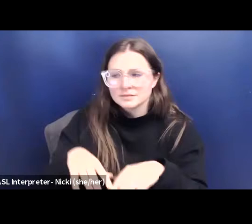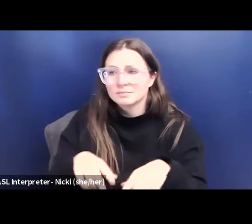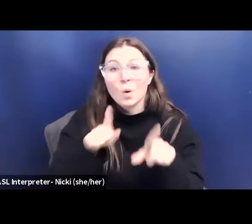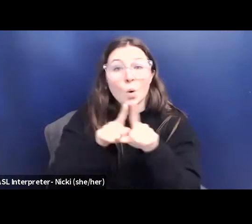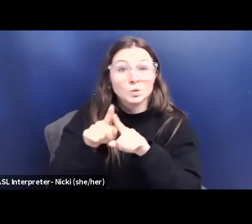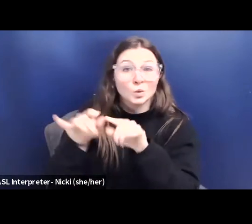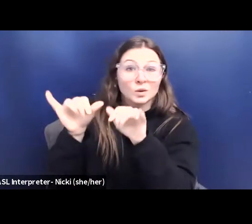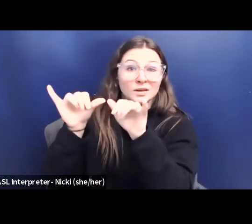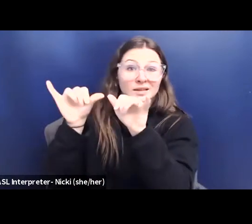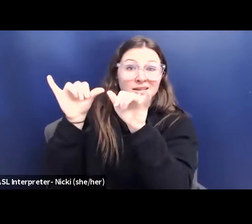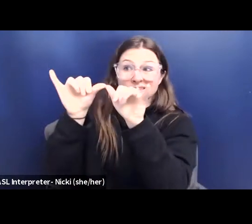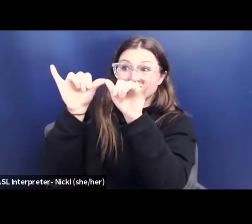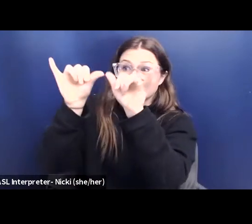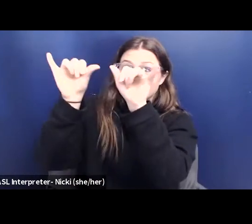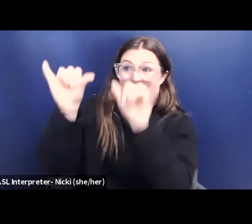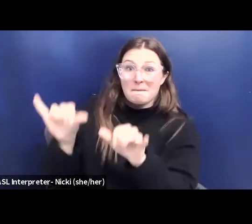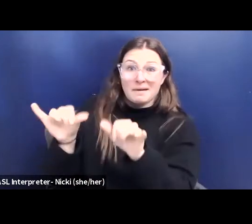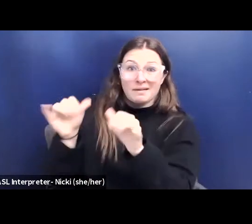based out of ism?